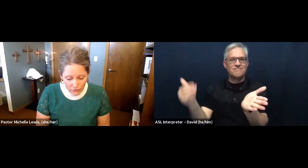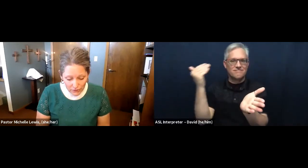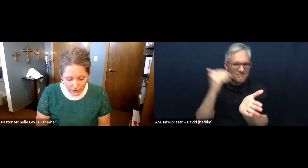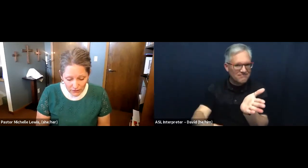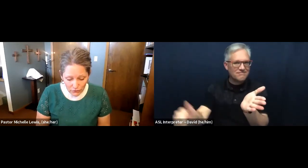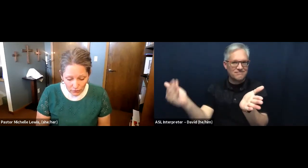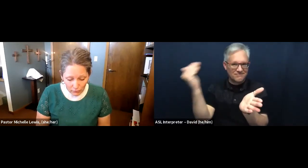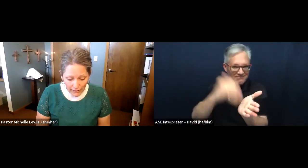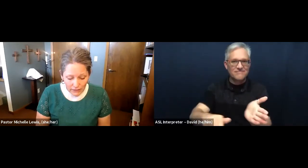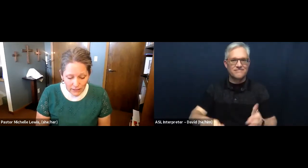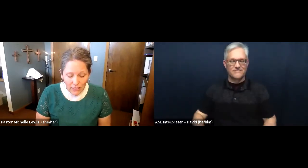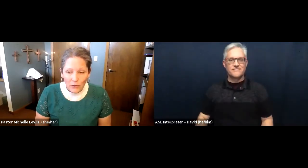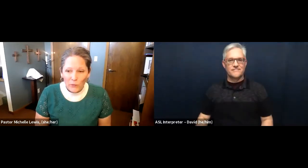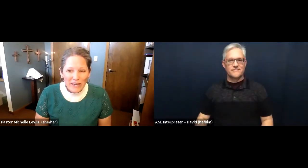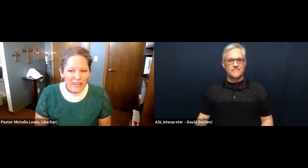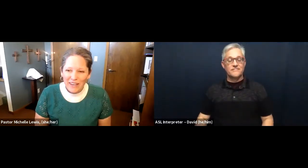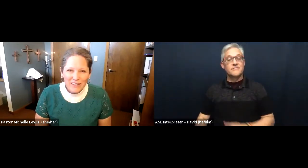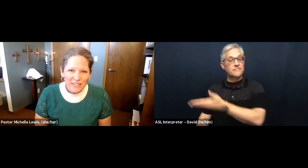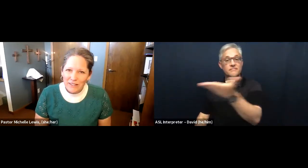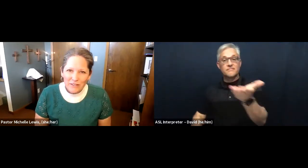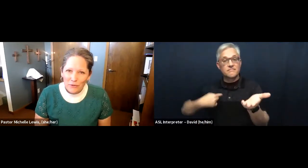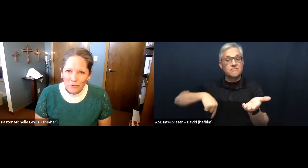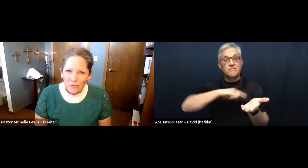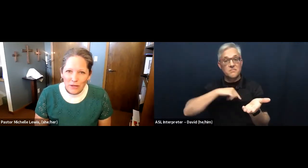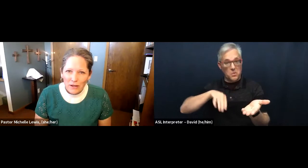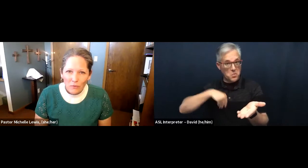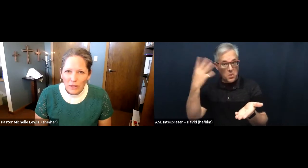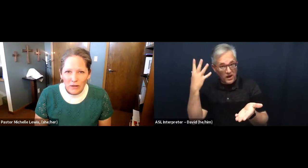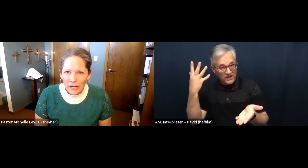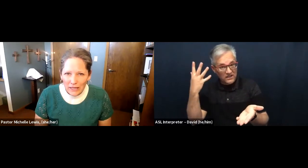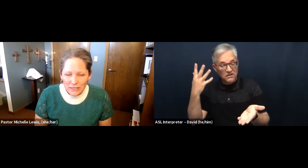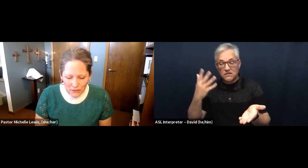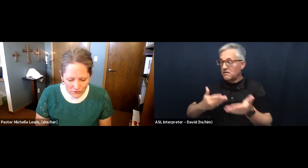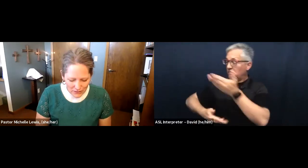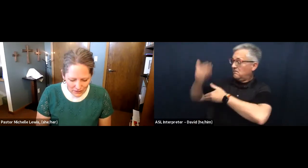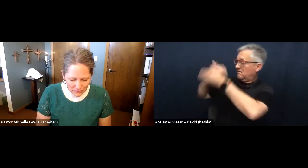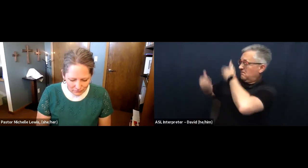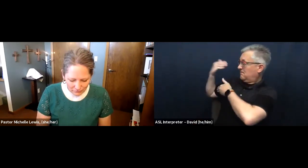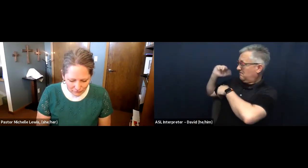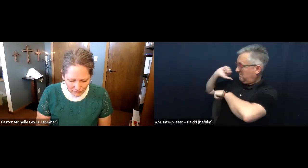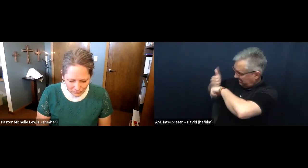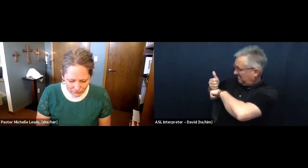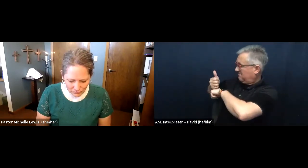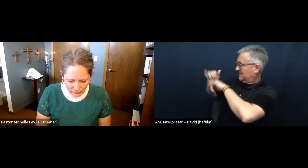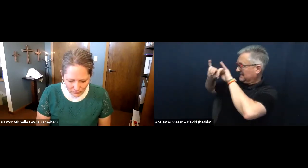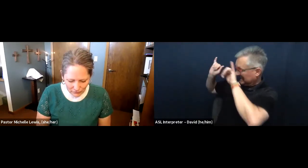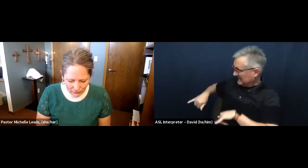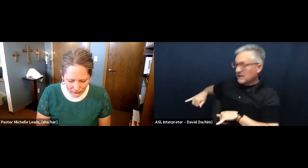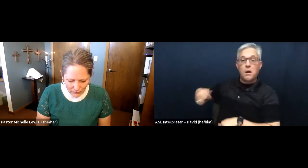And for those of us who are white, we can't undo what our ancestors did.